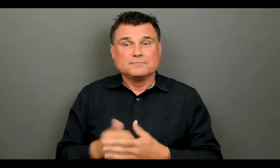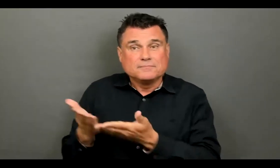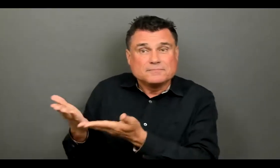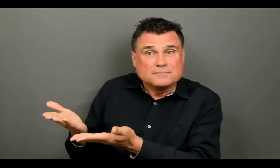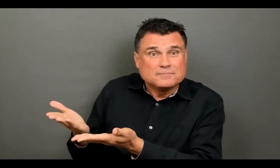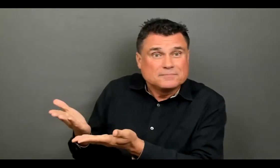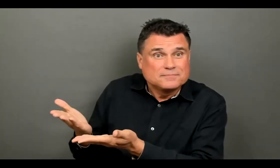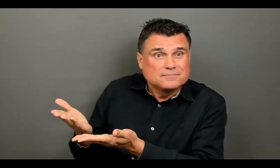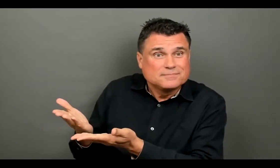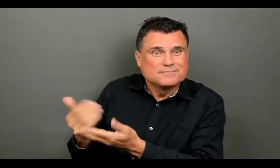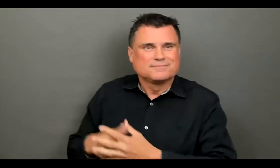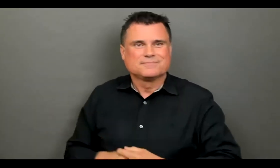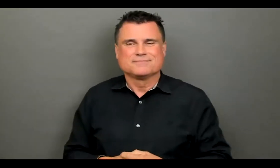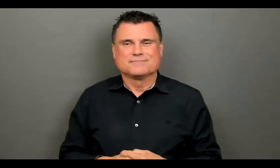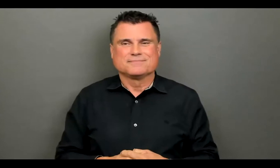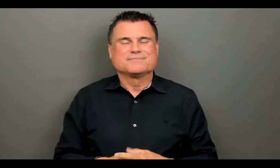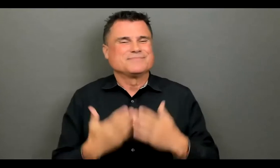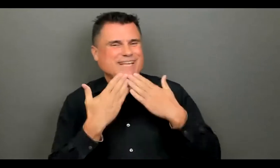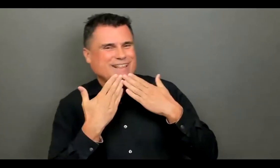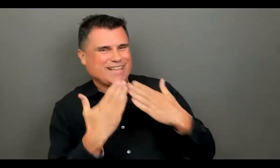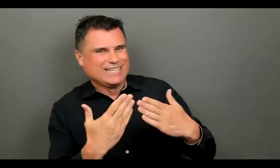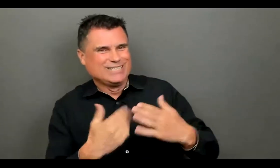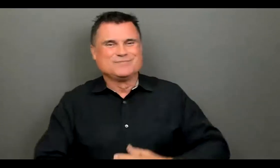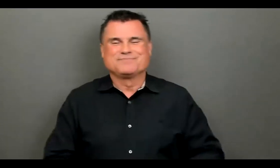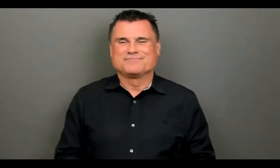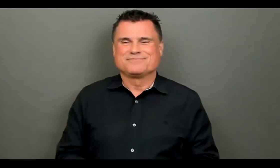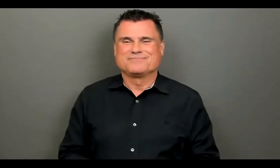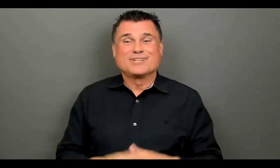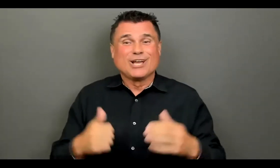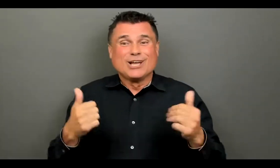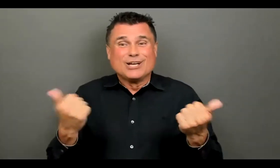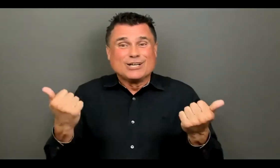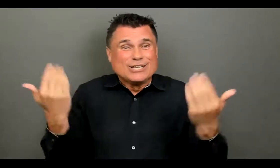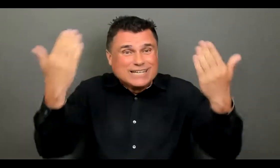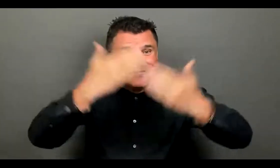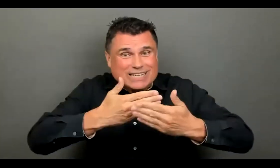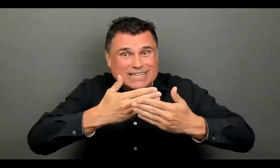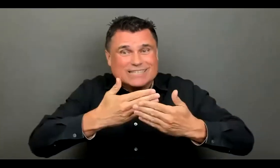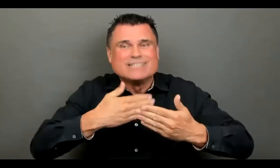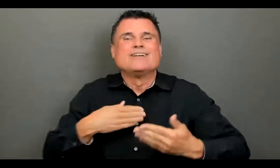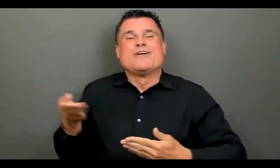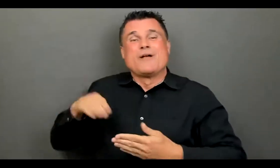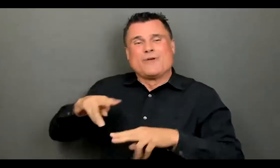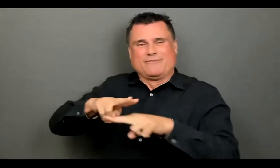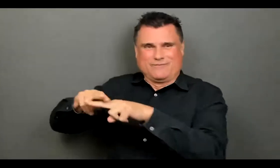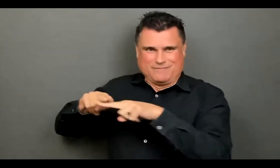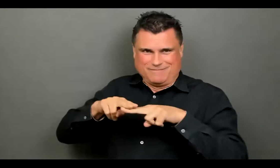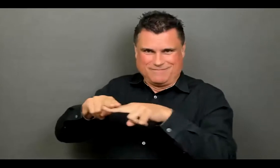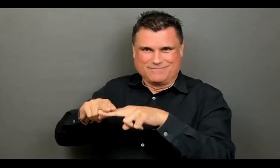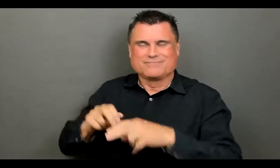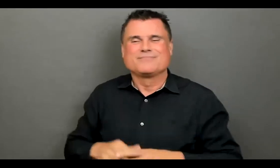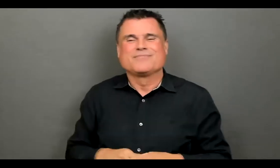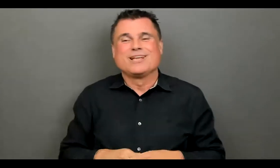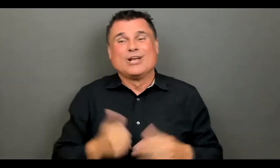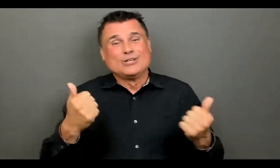Thank you, Ioana. Good evening from Fiji here in the Pacific, and good morning to,